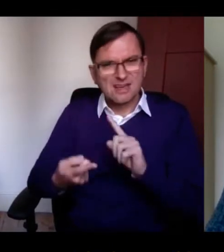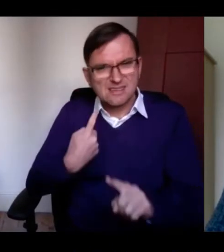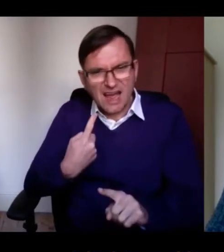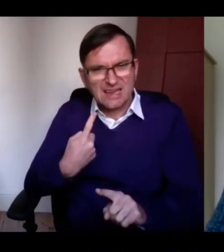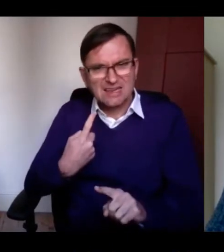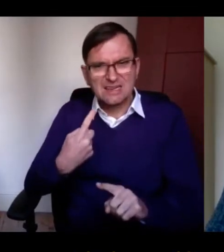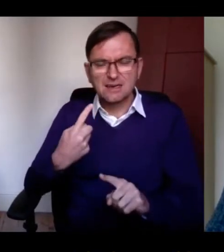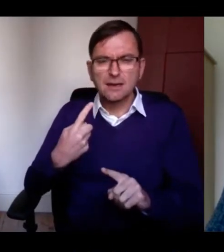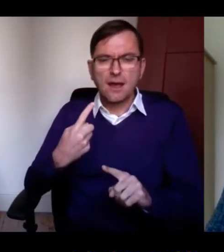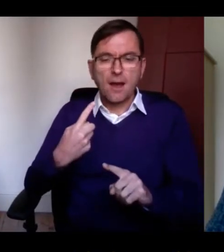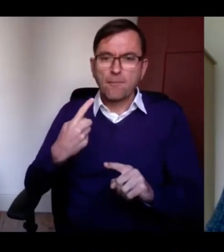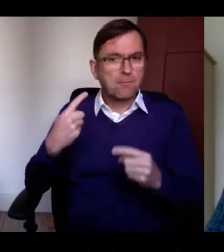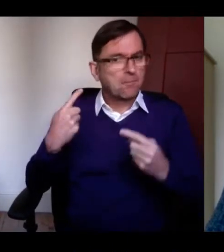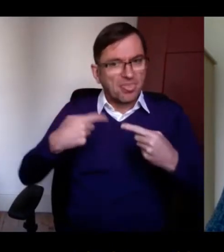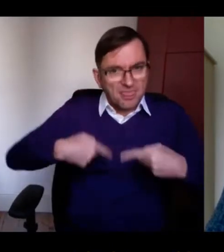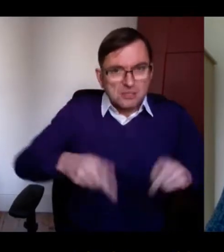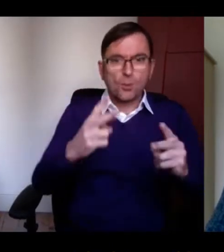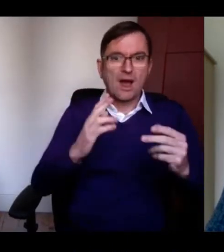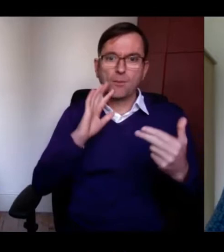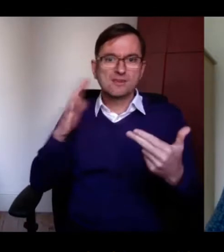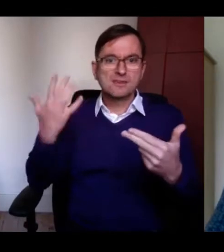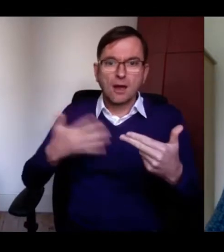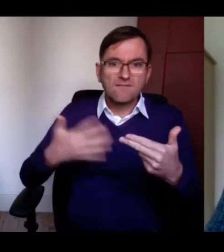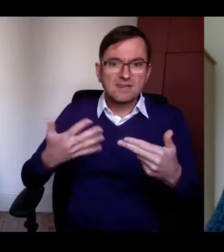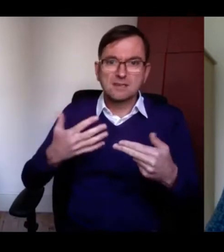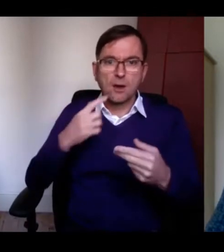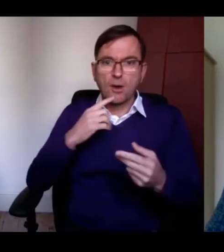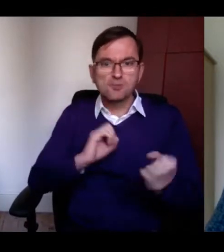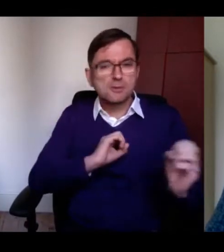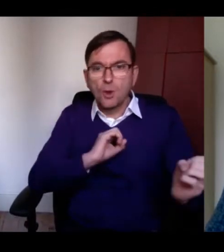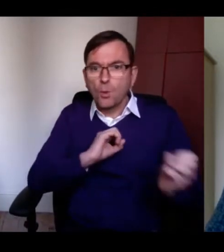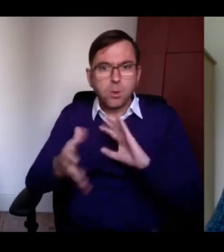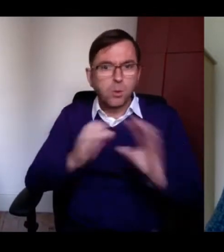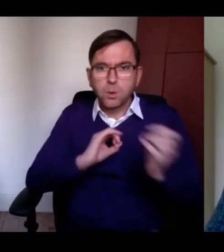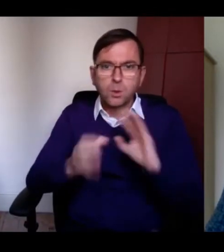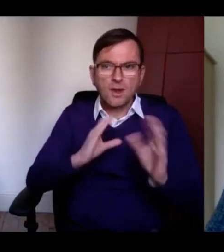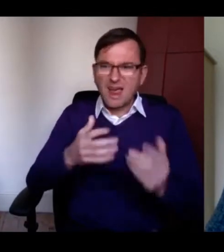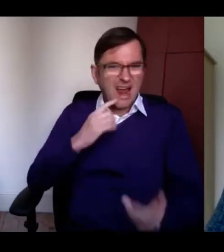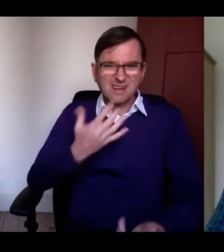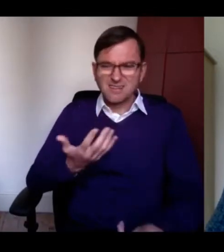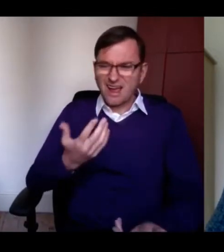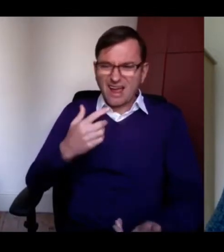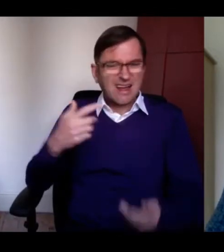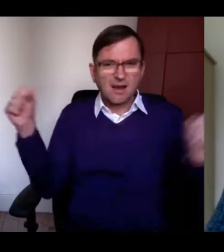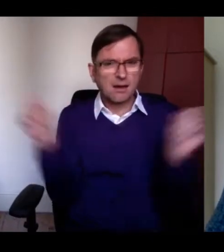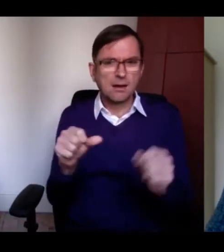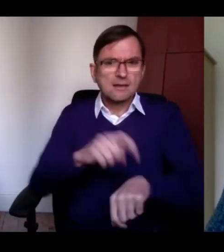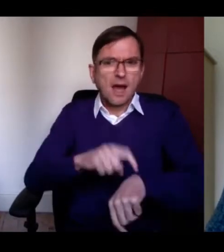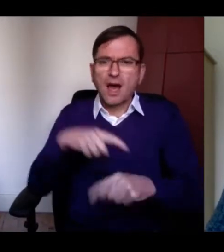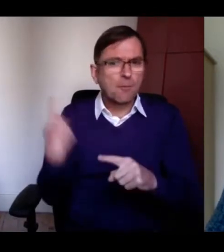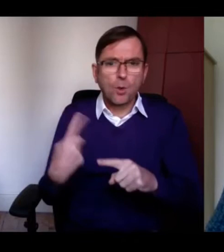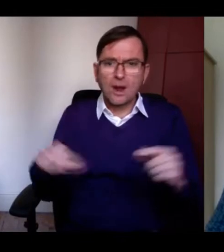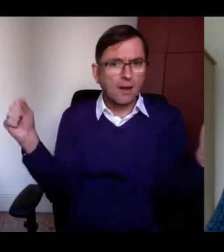back, I had to read it, understand what they were asking, and then type that in that process. This is visual, this is my world.